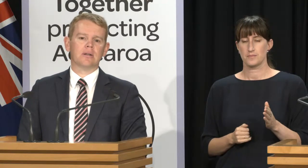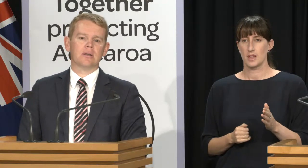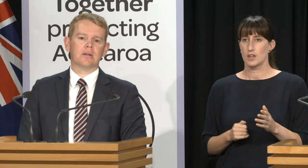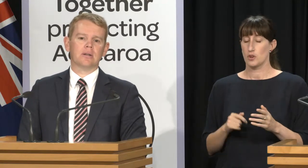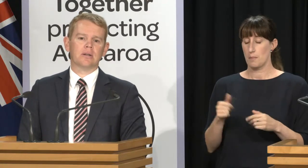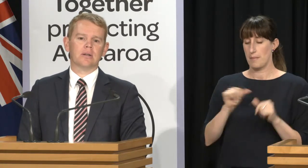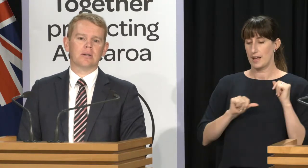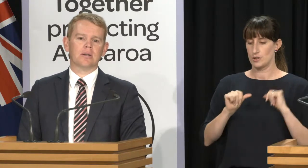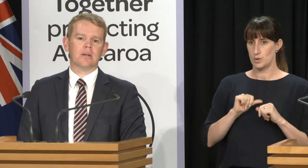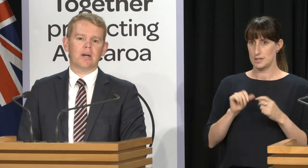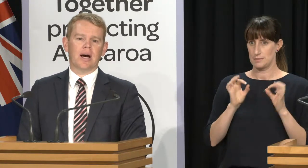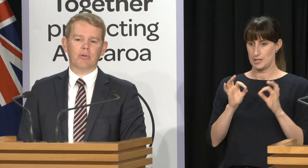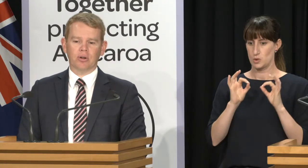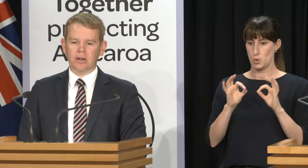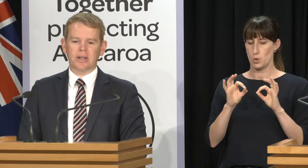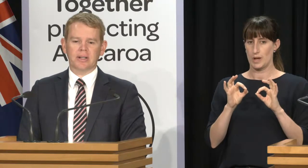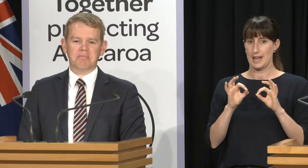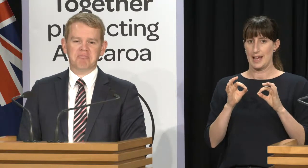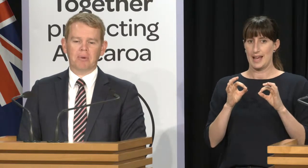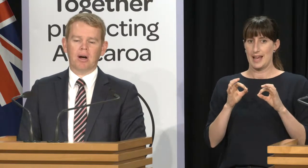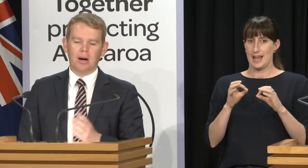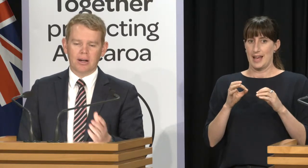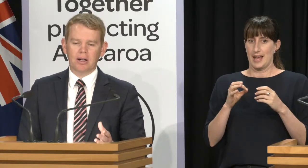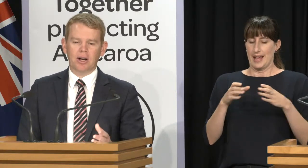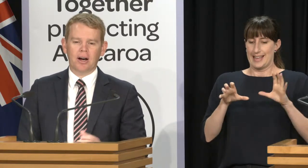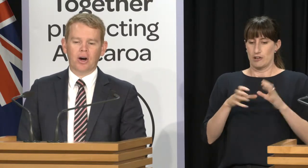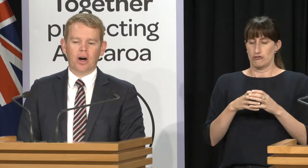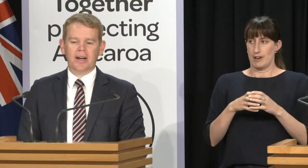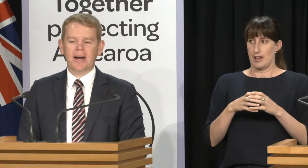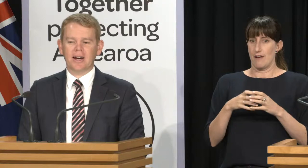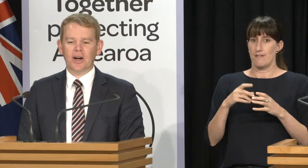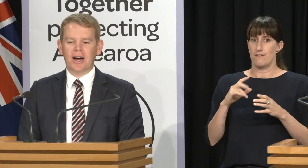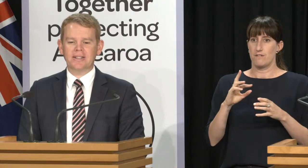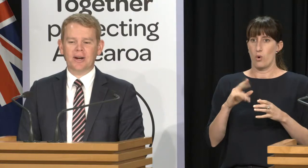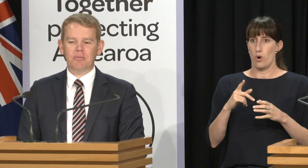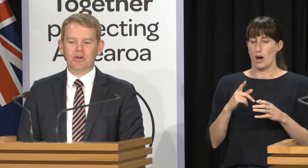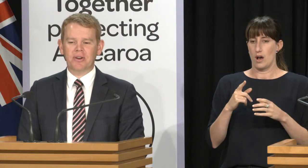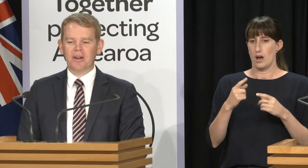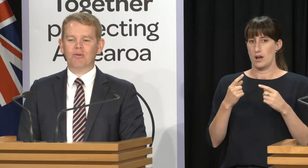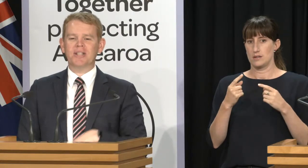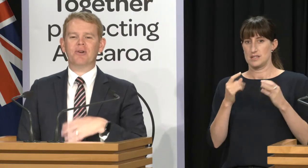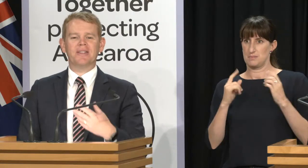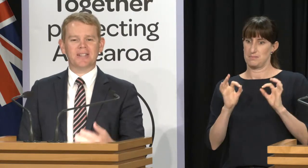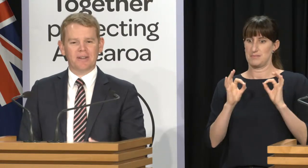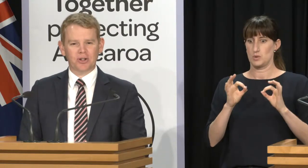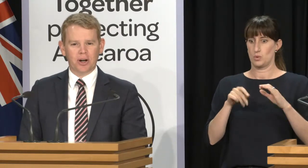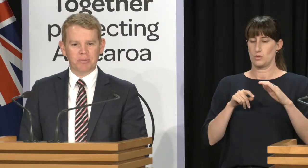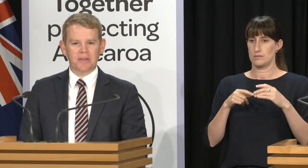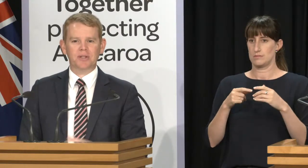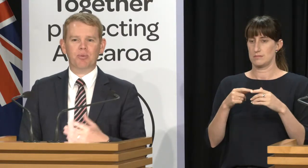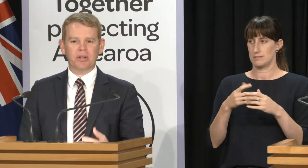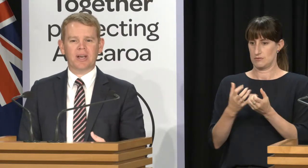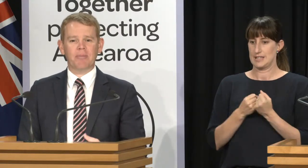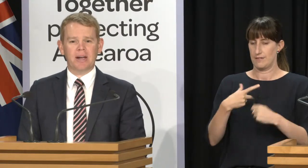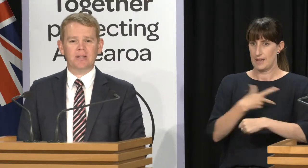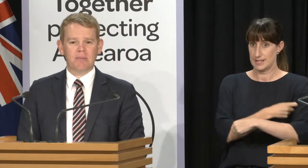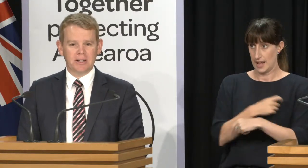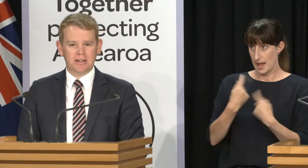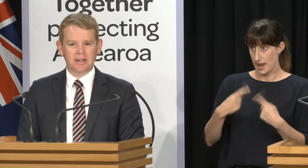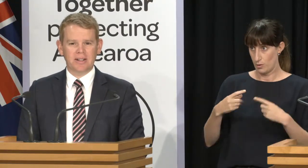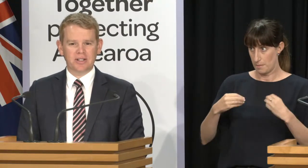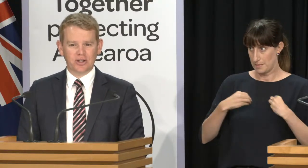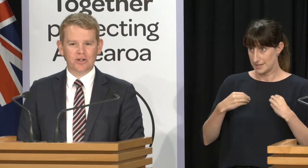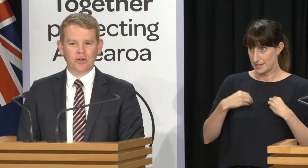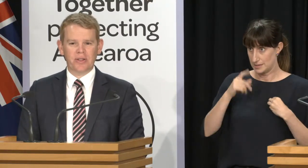category include business people? Look, I can't sort of reiterate this enough times. At this point, the Cabinet hasn't